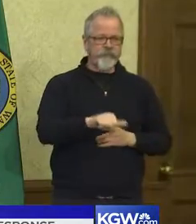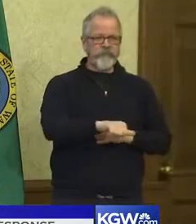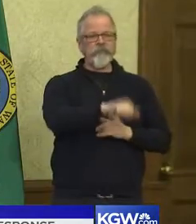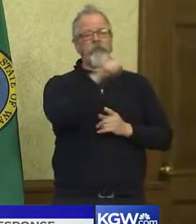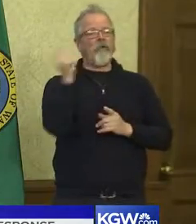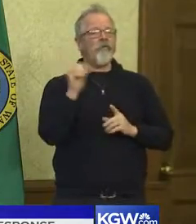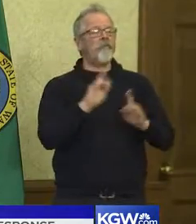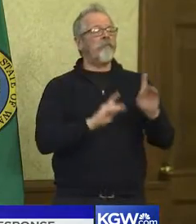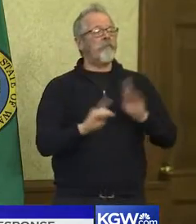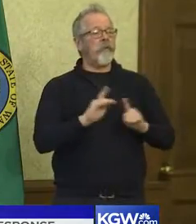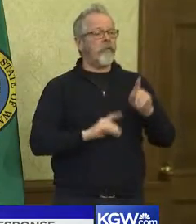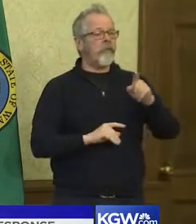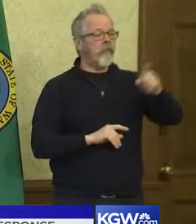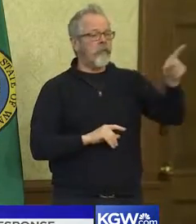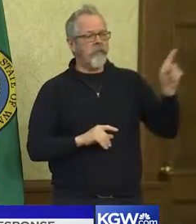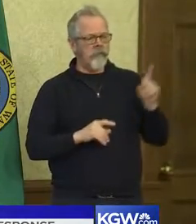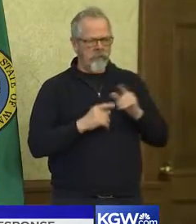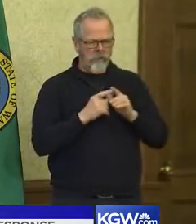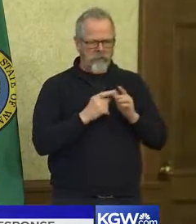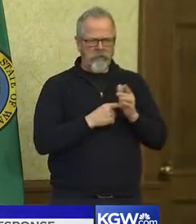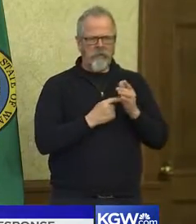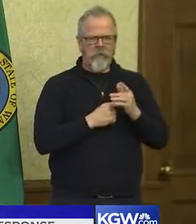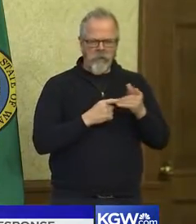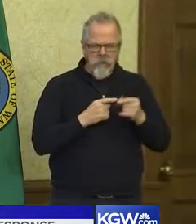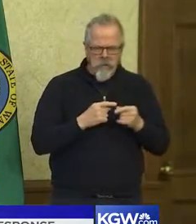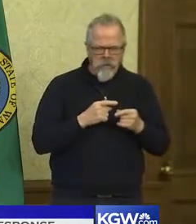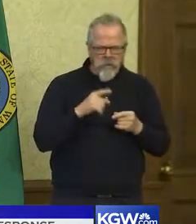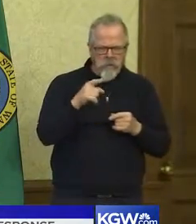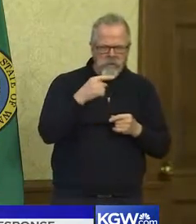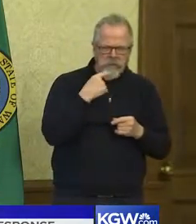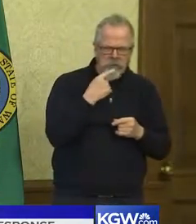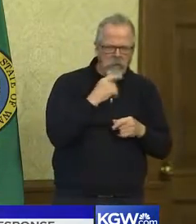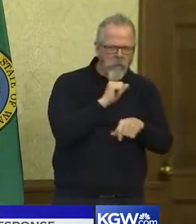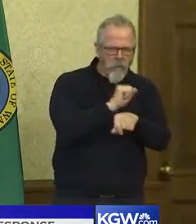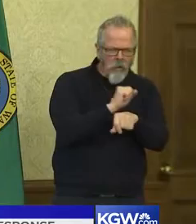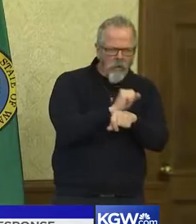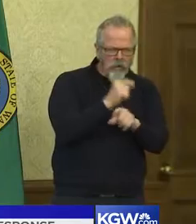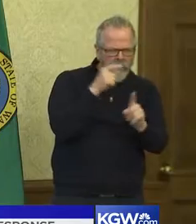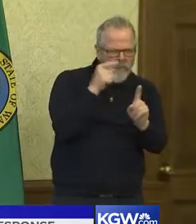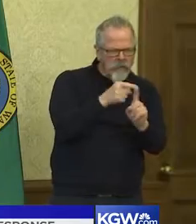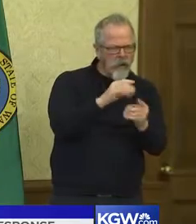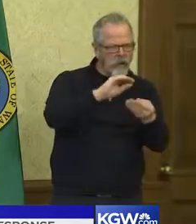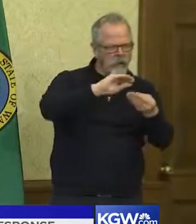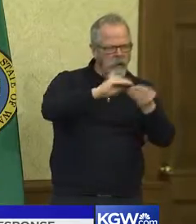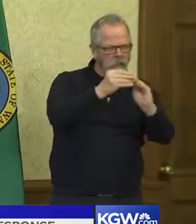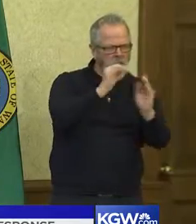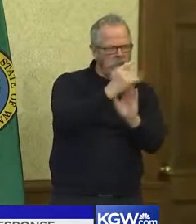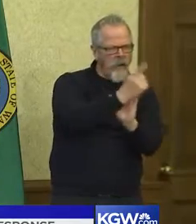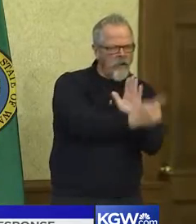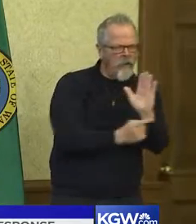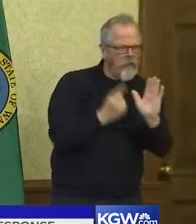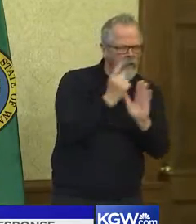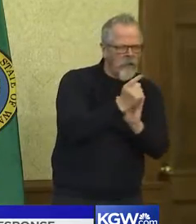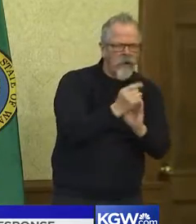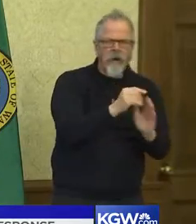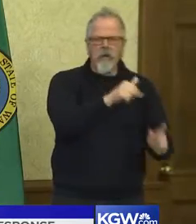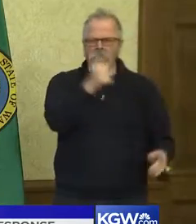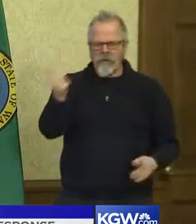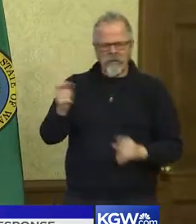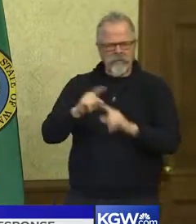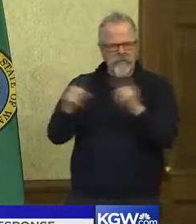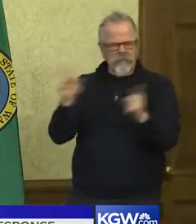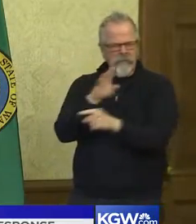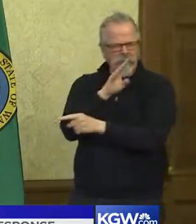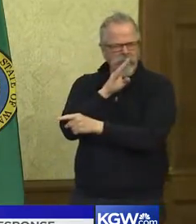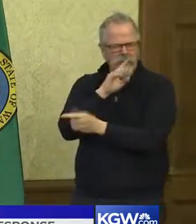require an individual claims agent to work with them. The last set is where we're really double-clicking deeply, and these are folks who may have